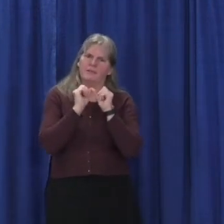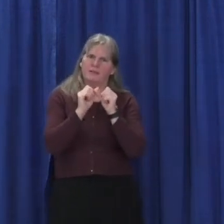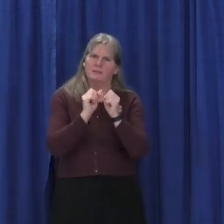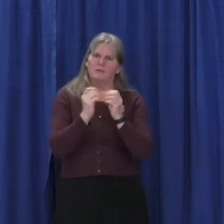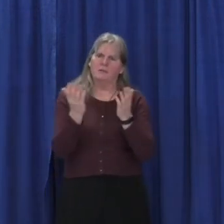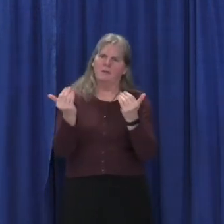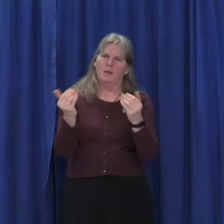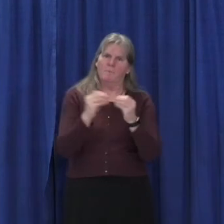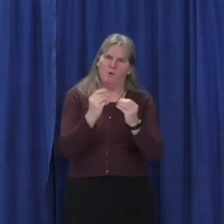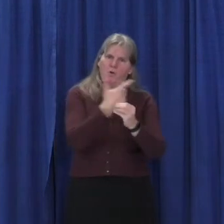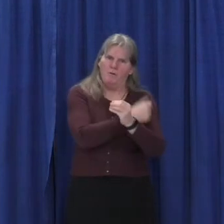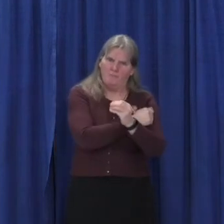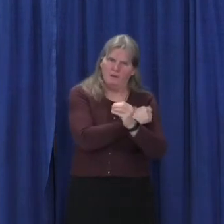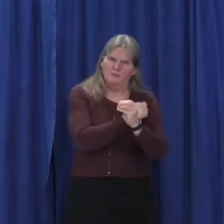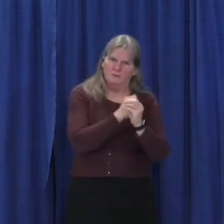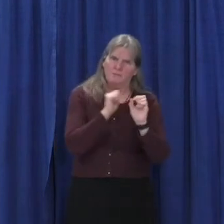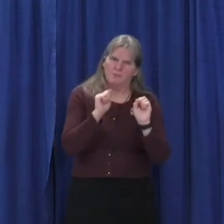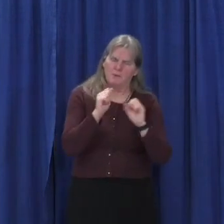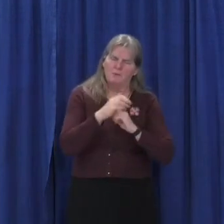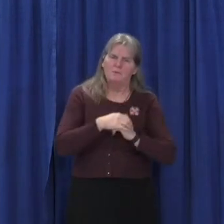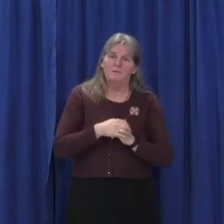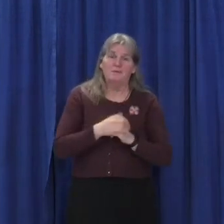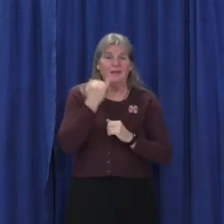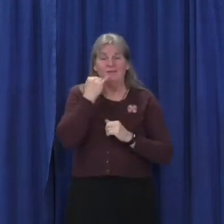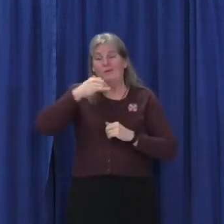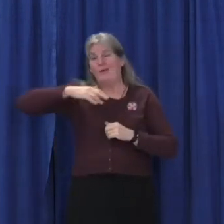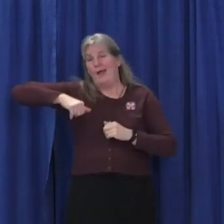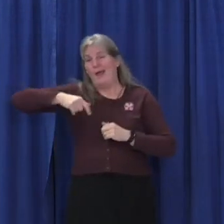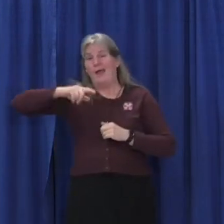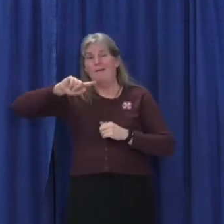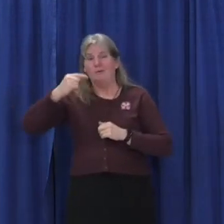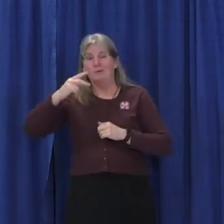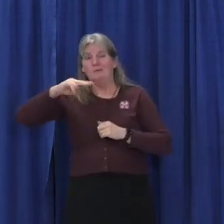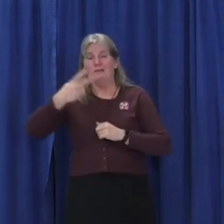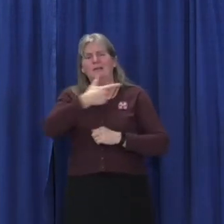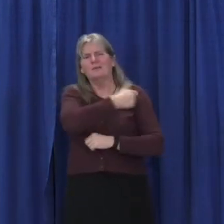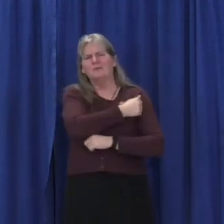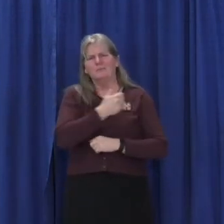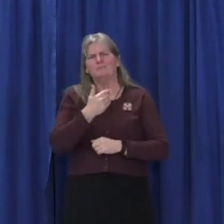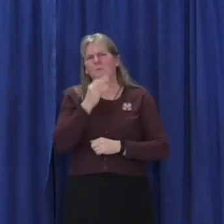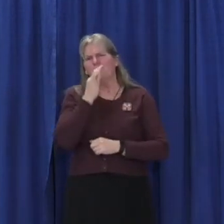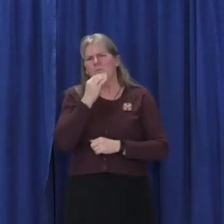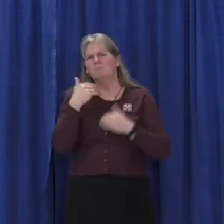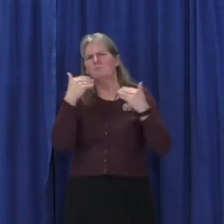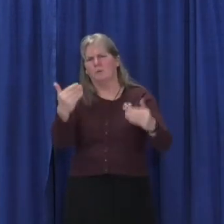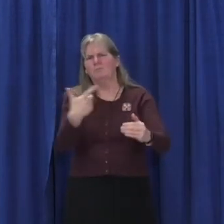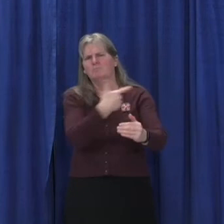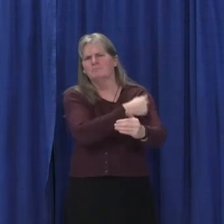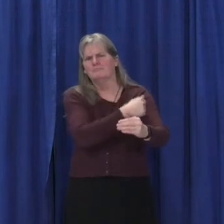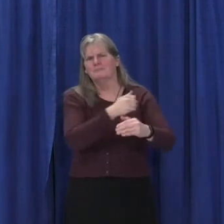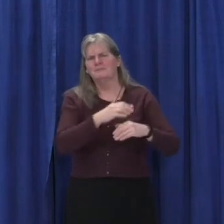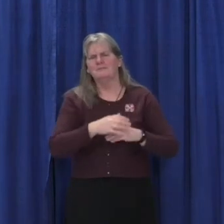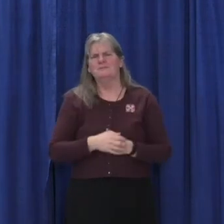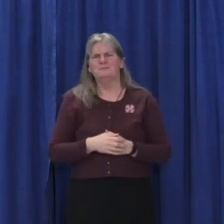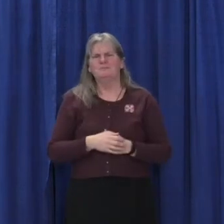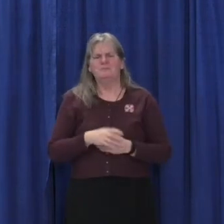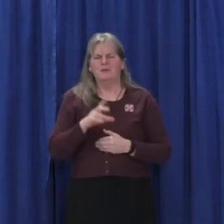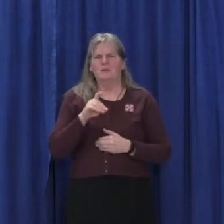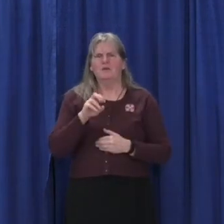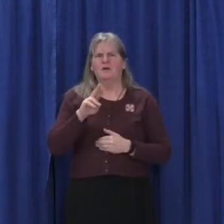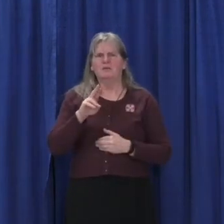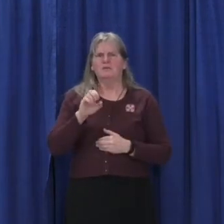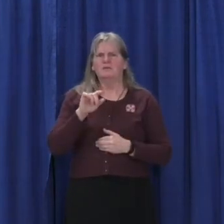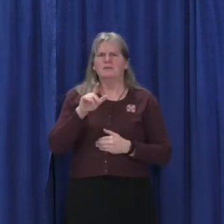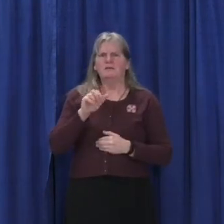people vaccinated as possible. If you haven't had your first or second shot, please do so soon. And Dr. Silver spoke